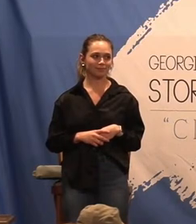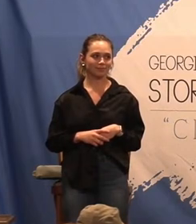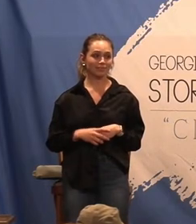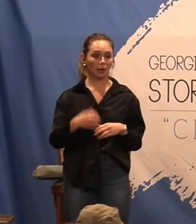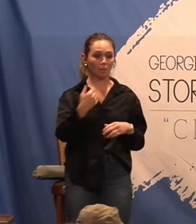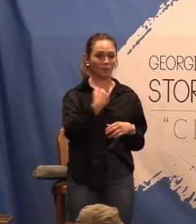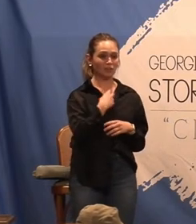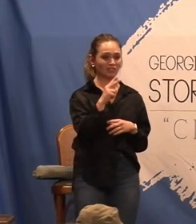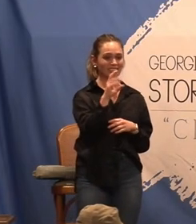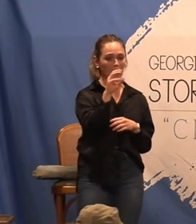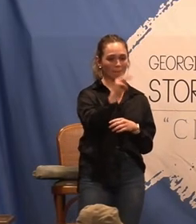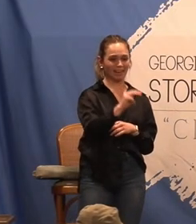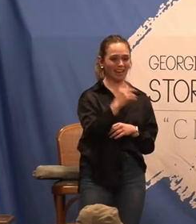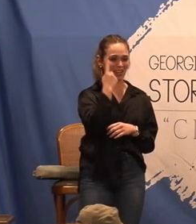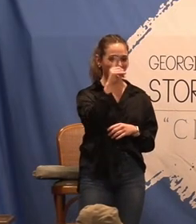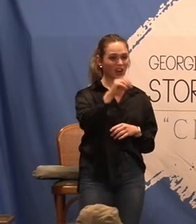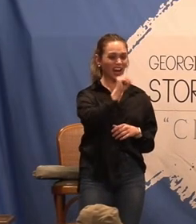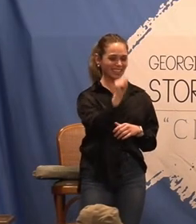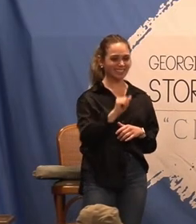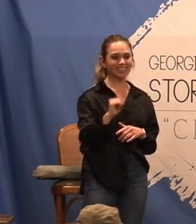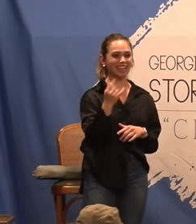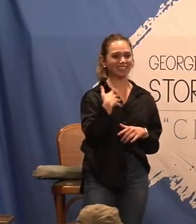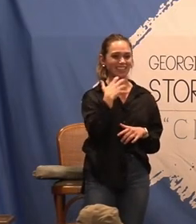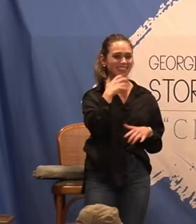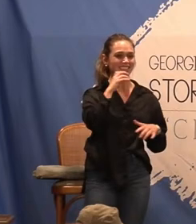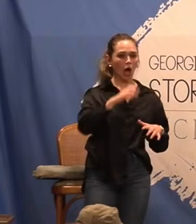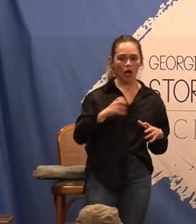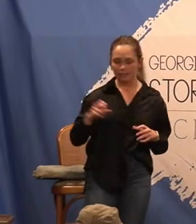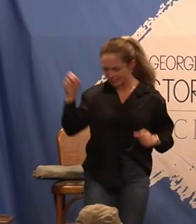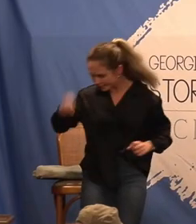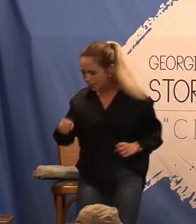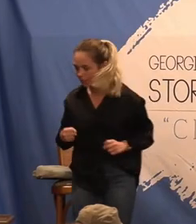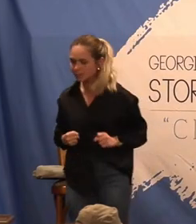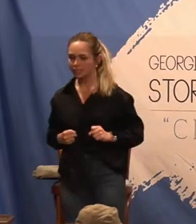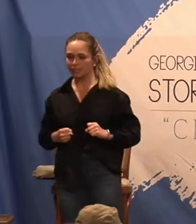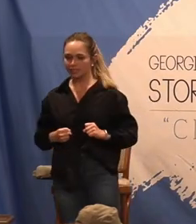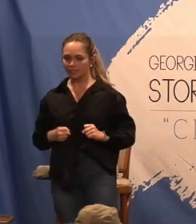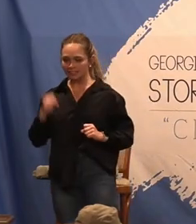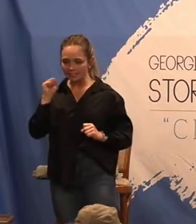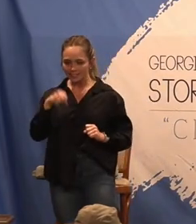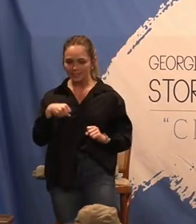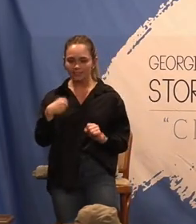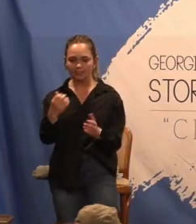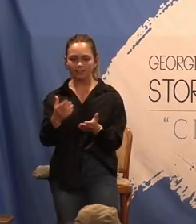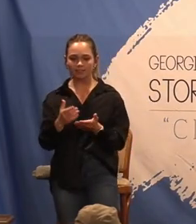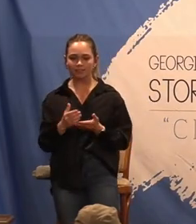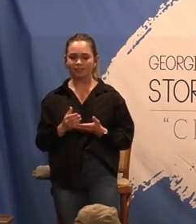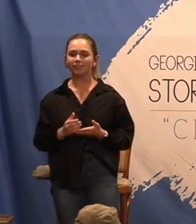Personal venti caramel macchiato for Anastasia, extra hot. Yes. Yes.